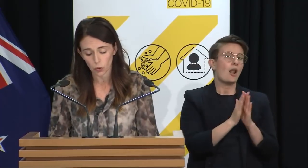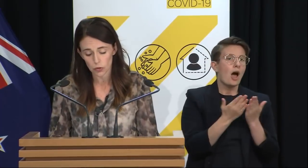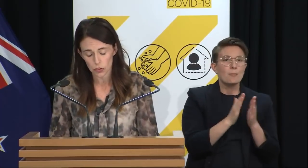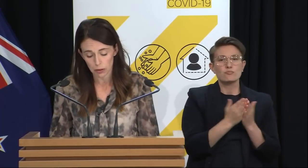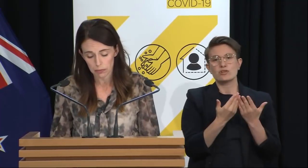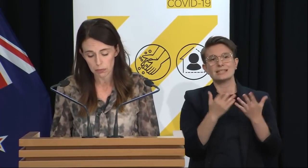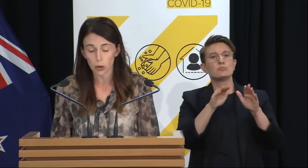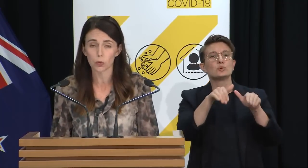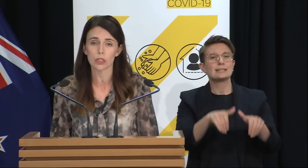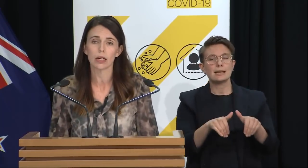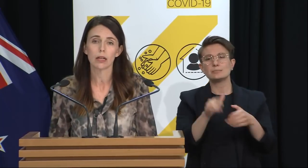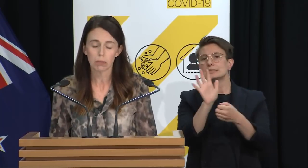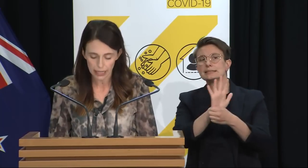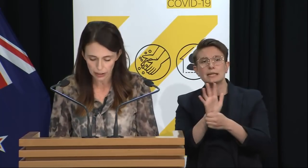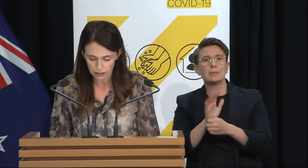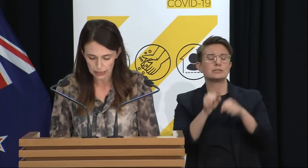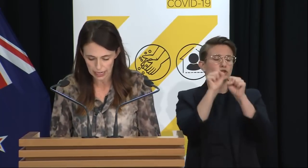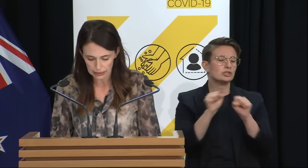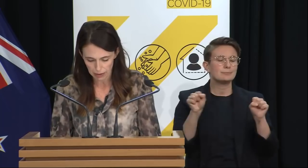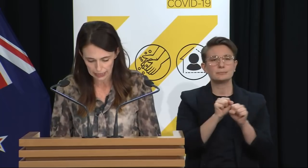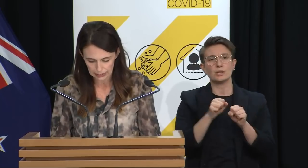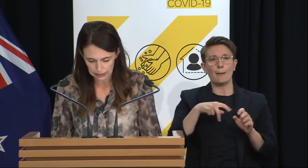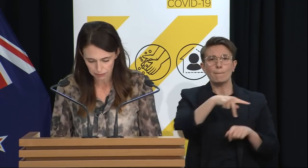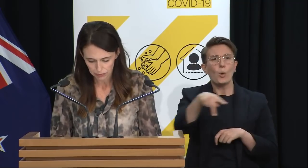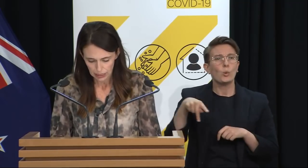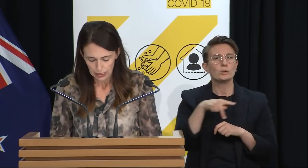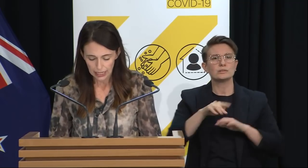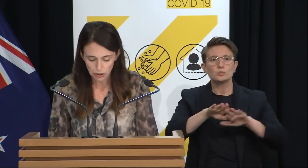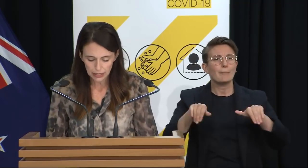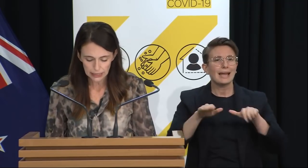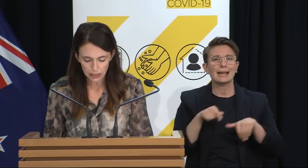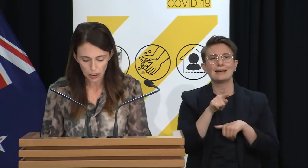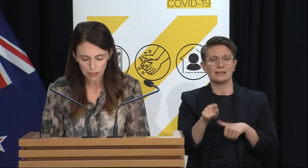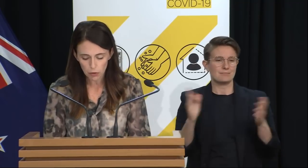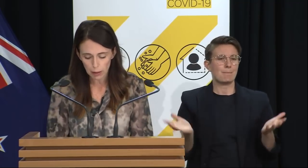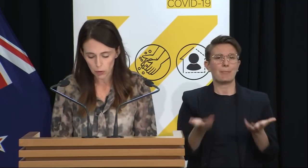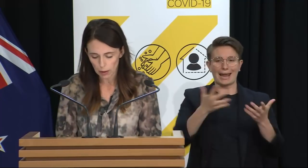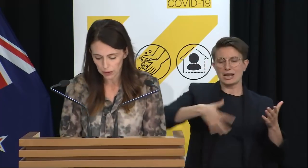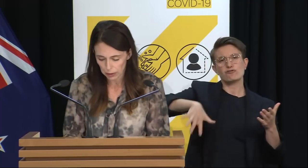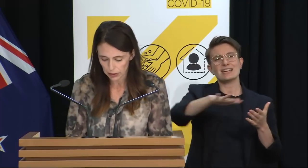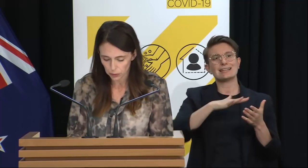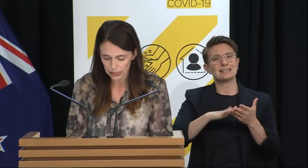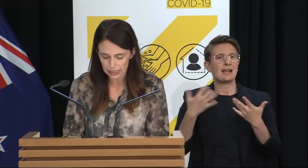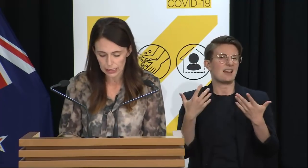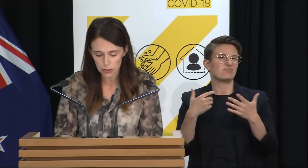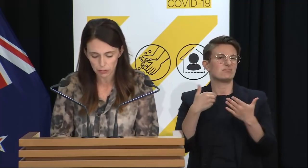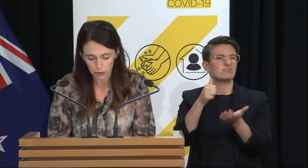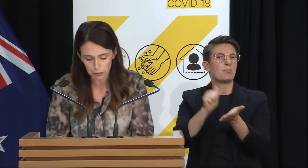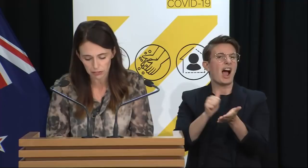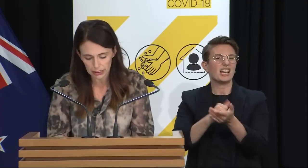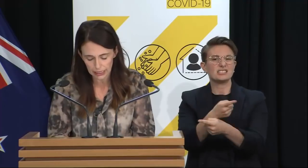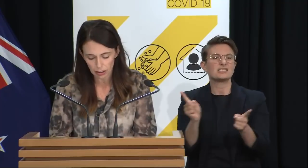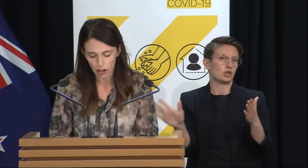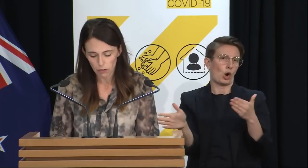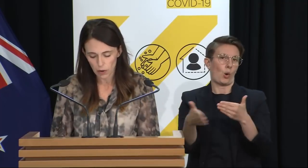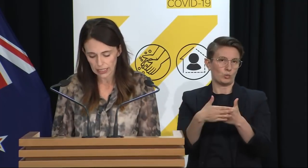food courts, gyms, pools, playgrounds and markets. Gatherings outside of your bubble are prohibited with the exception of